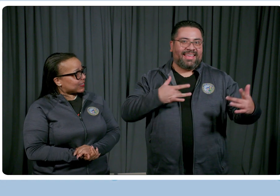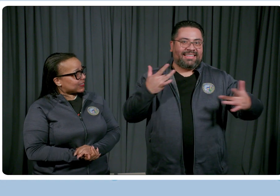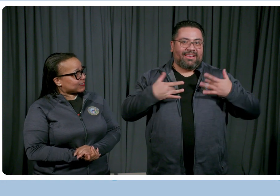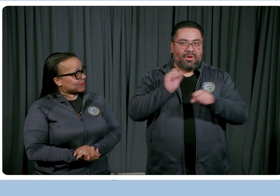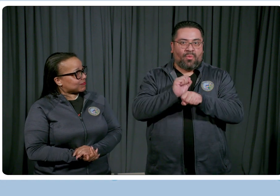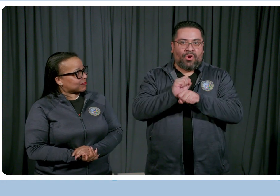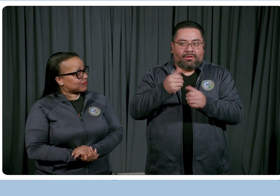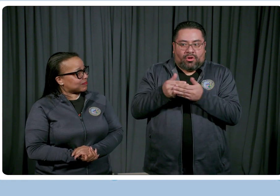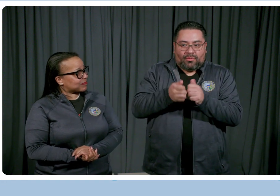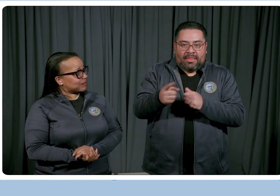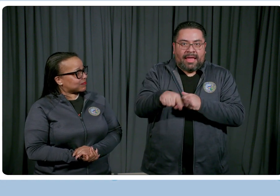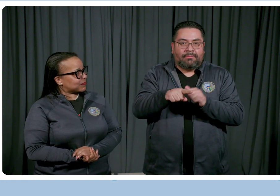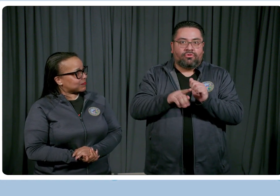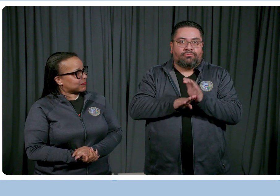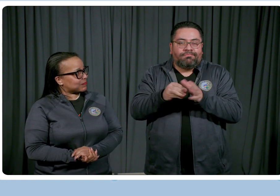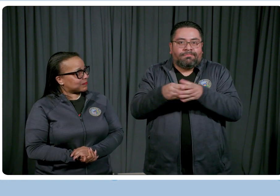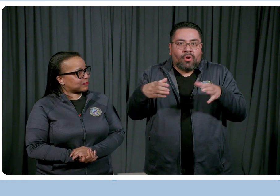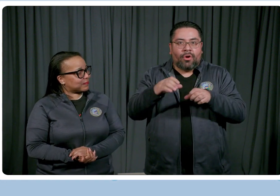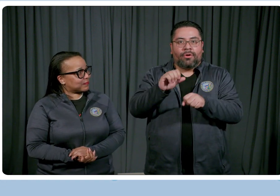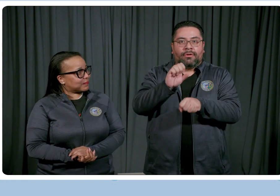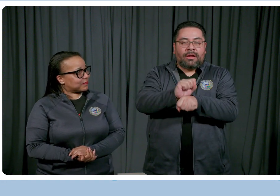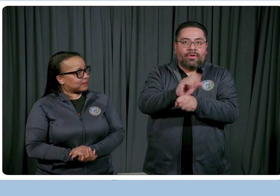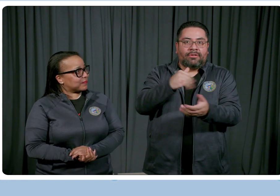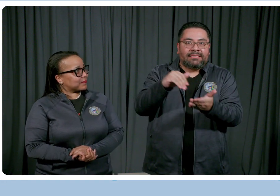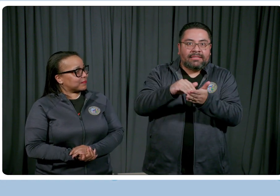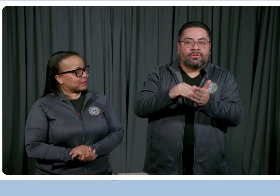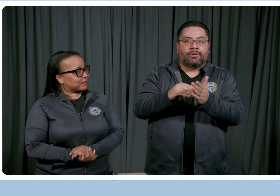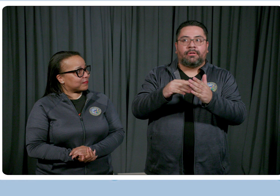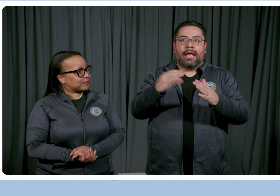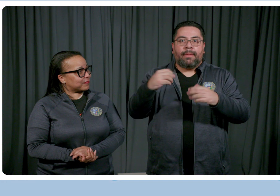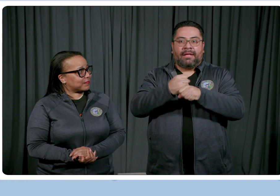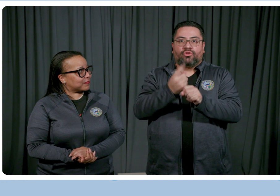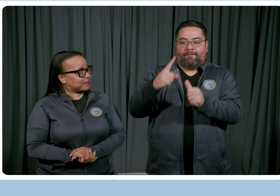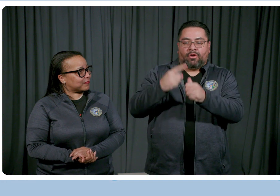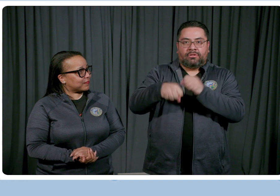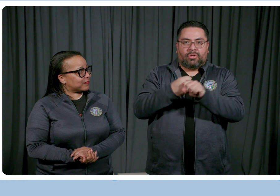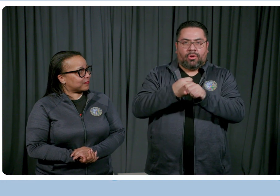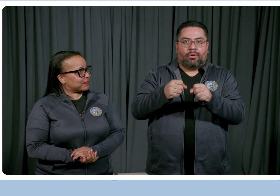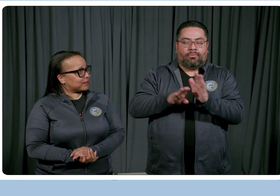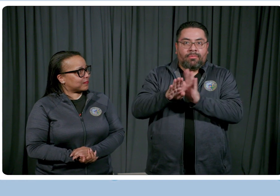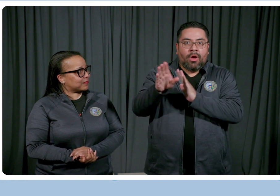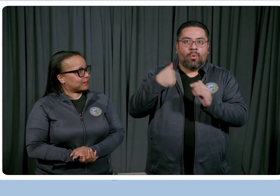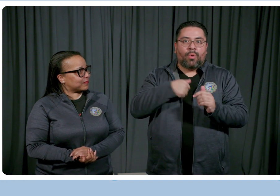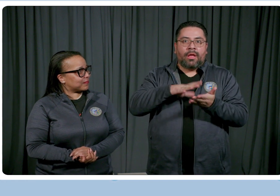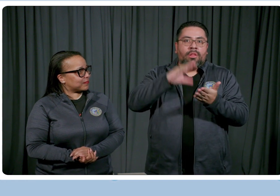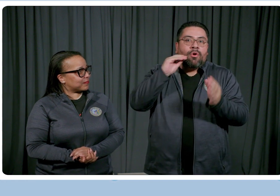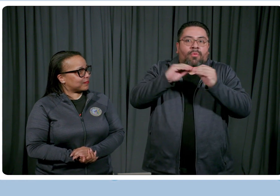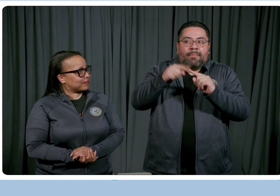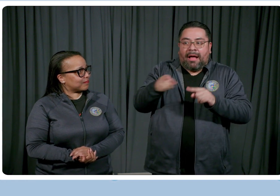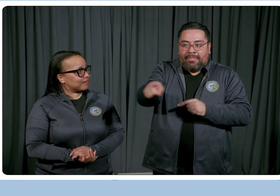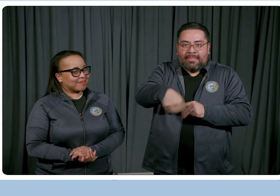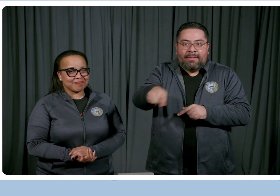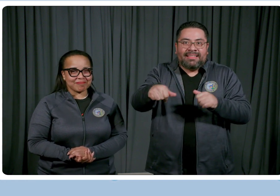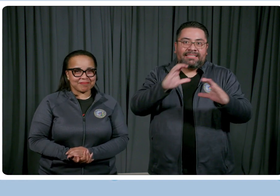closely with them to develop the Career Center and roll out our services in year one, but we know that we're going to learn a lot more about them through